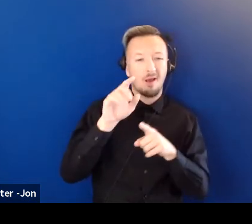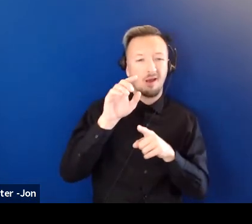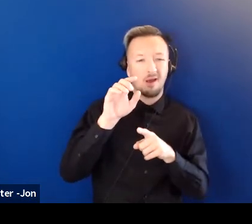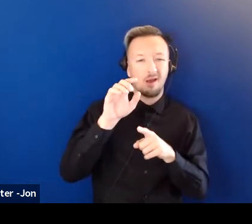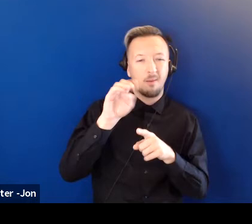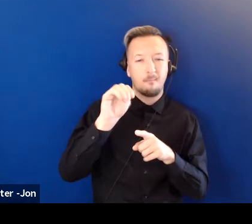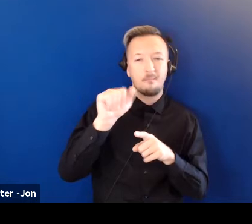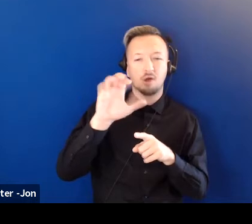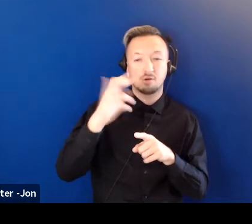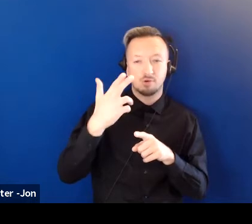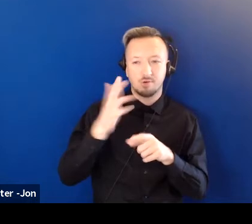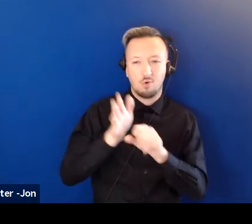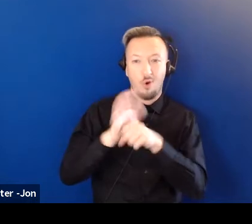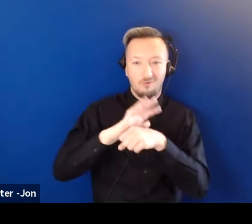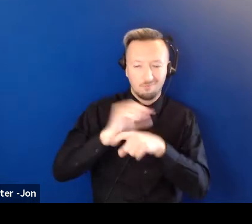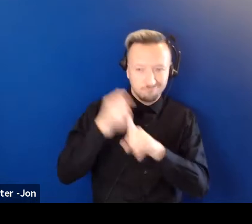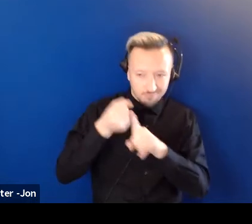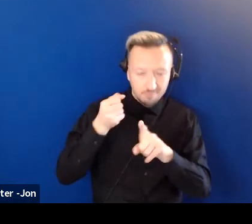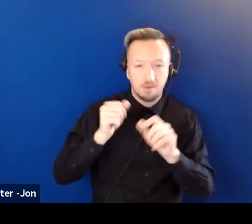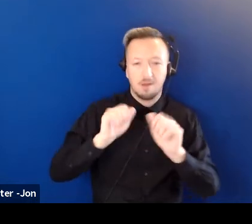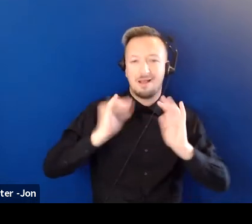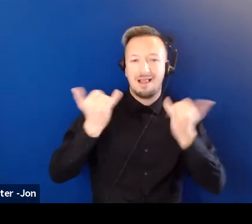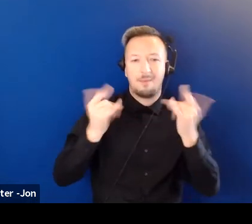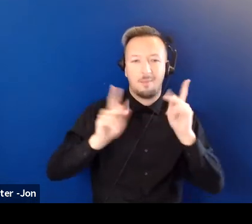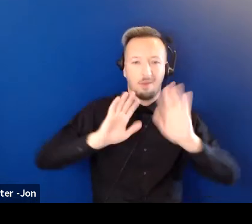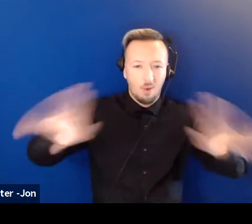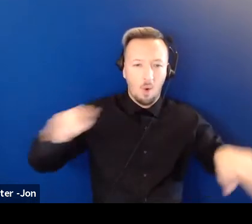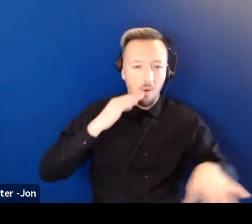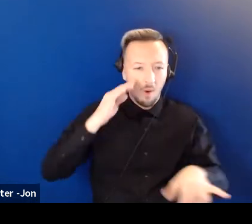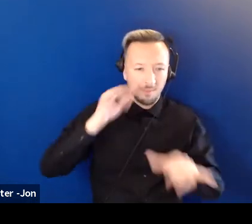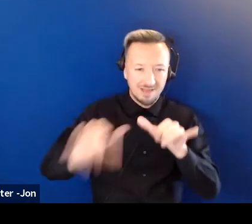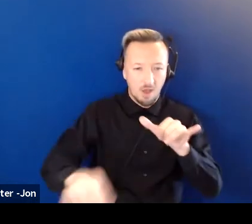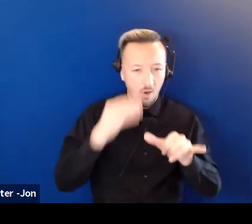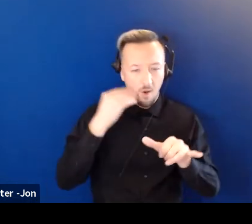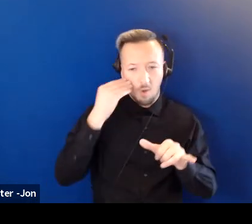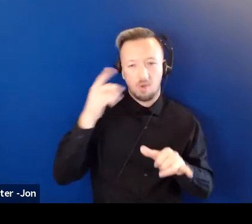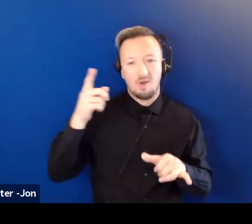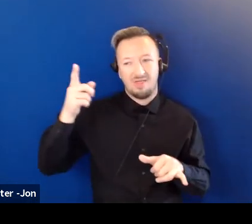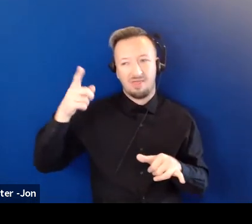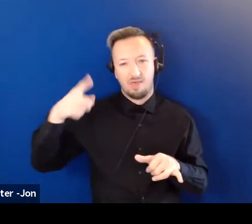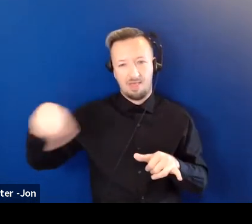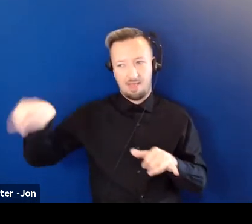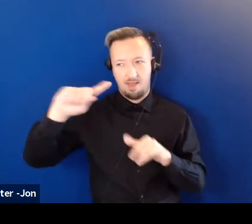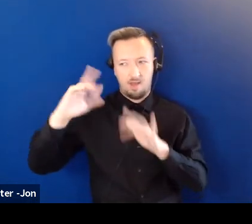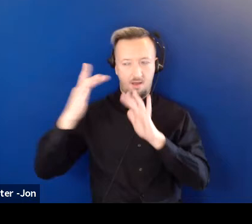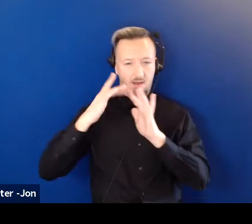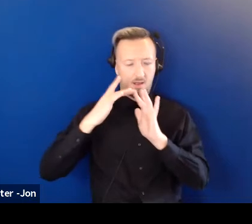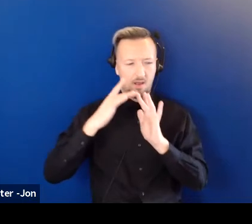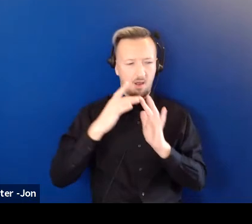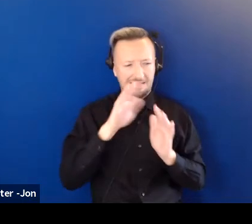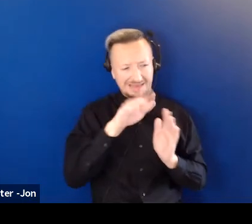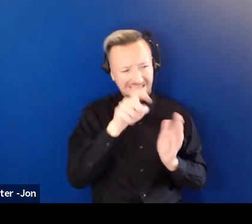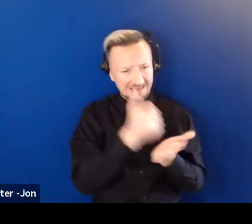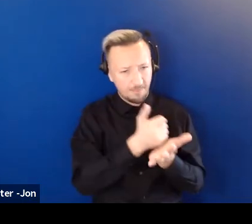a lot of resources and support for their teachers and for their students and families. And a big topic that kept coming up